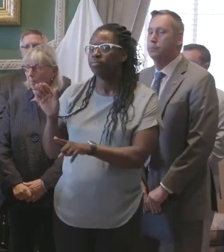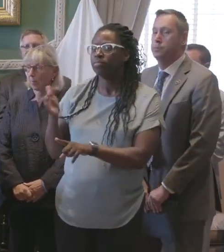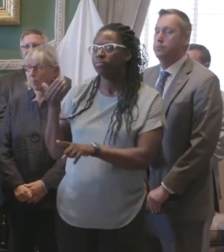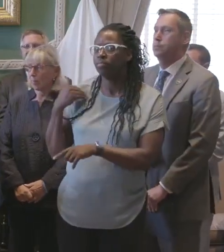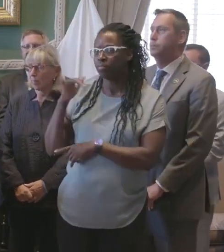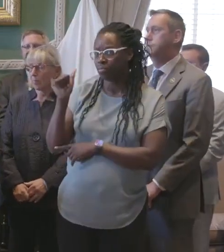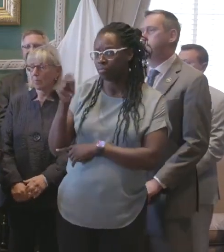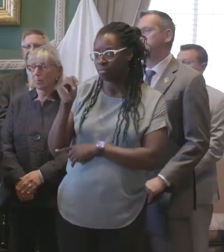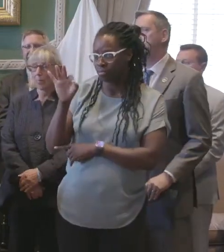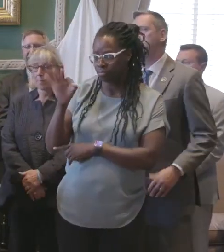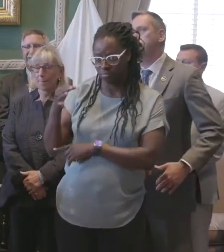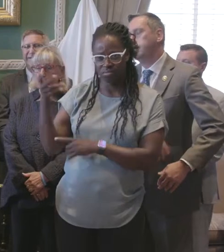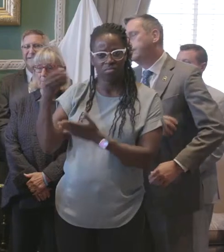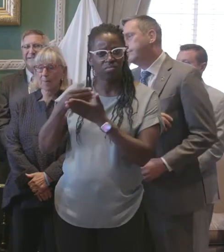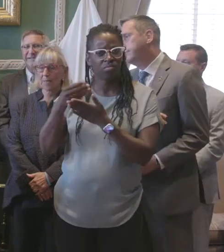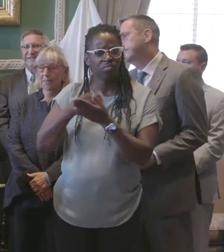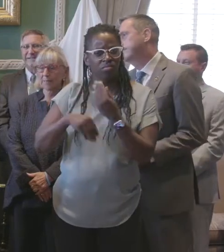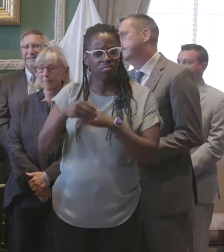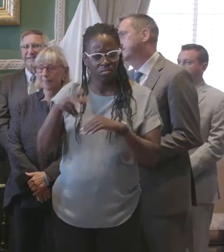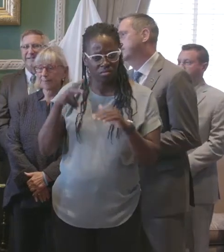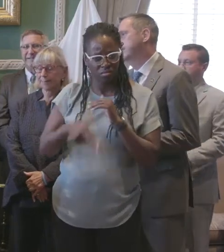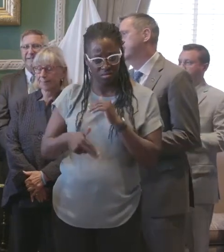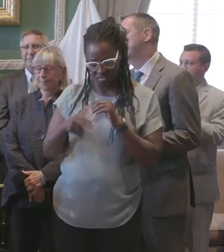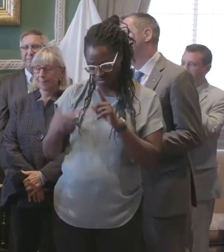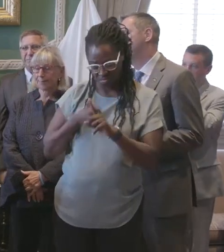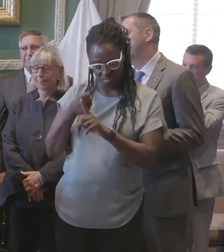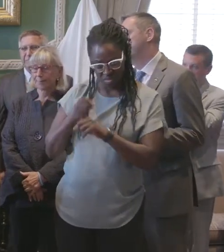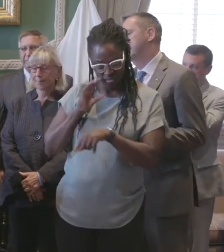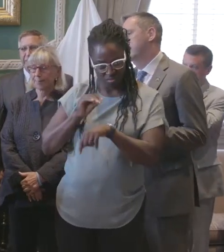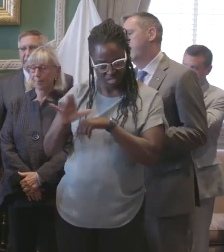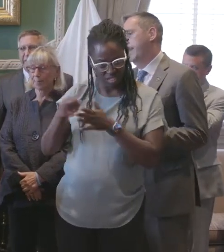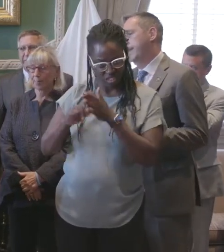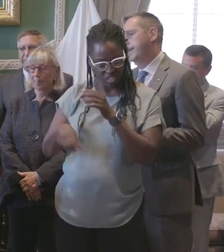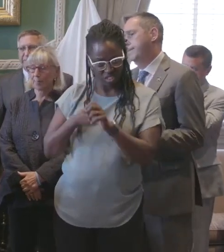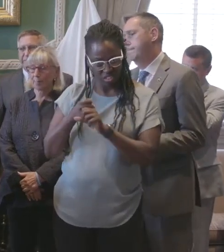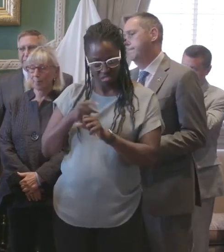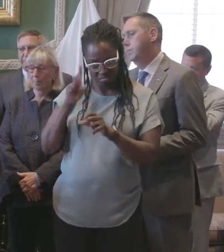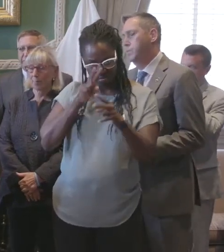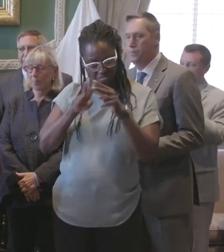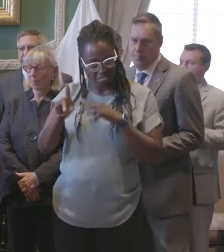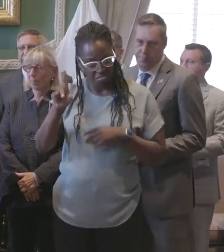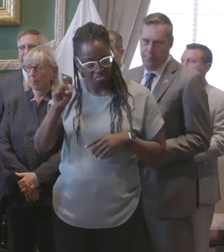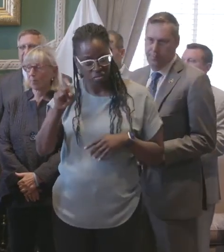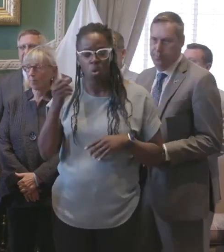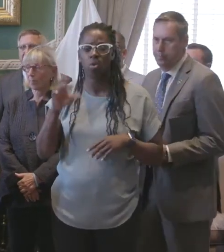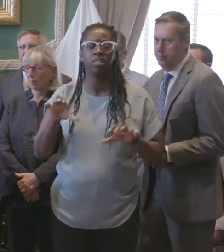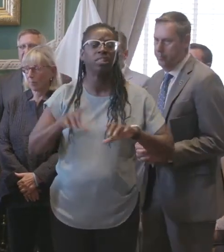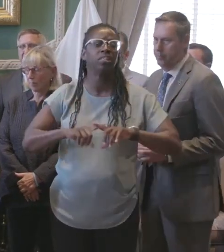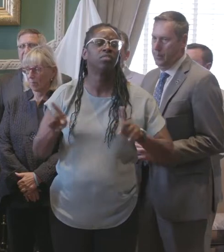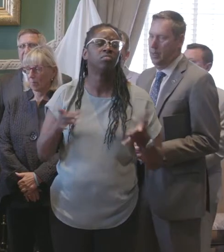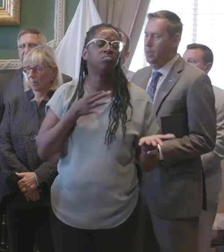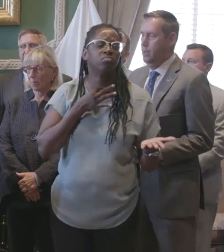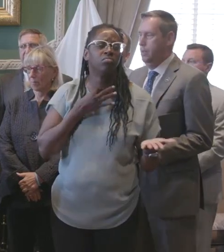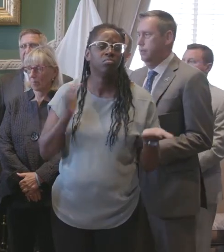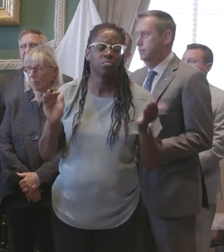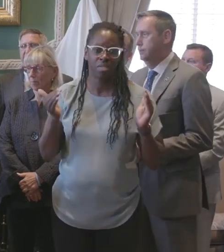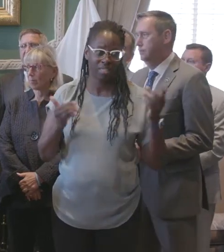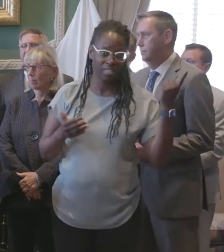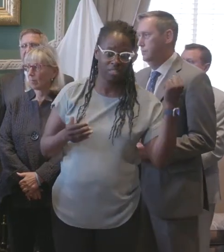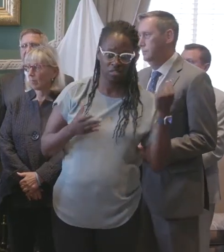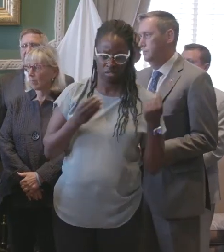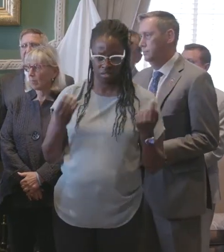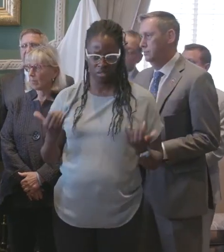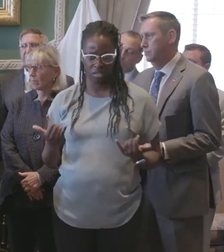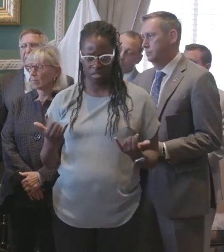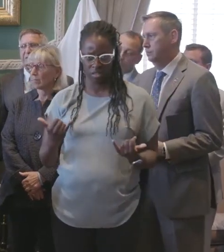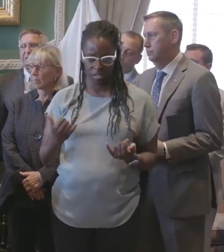cycle? And do you anticipate doing anything differently managing and spending through this plan after last year, having made cuts in the middle of the year? No,